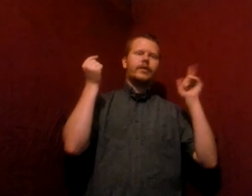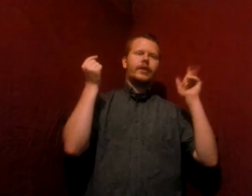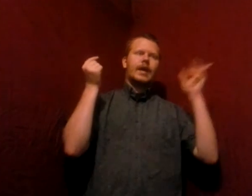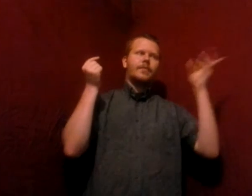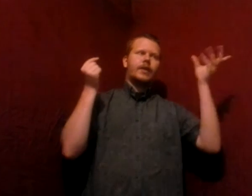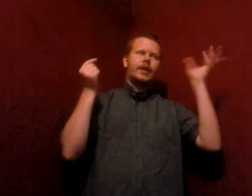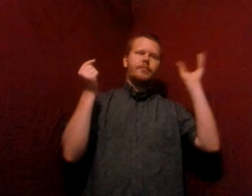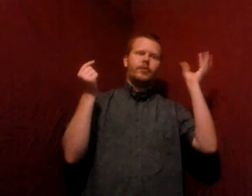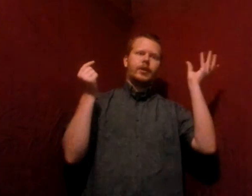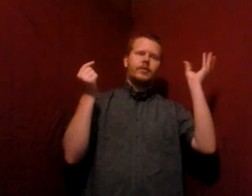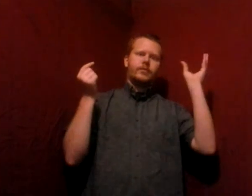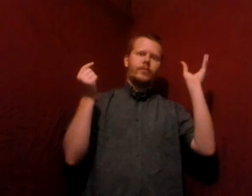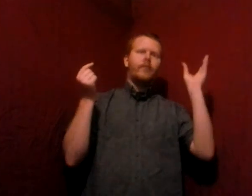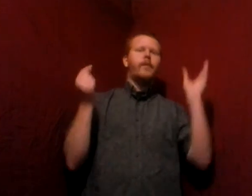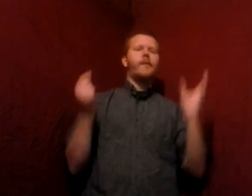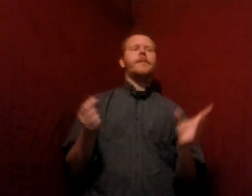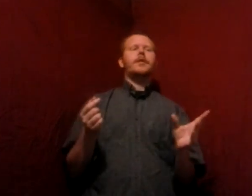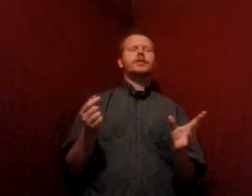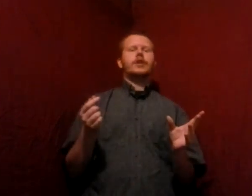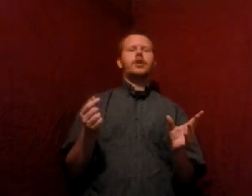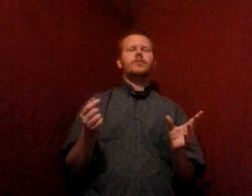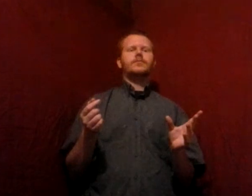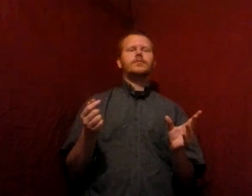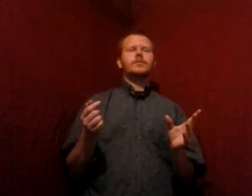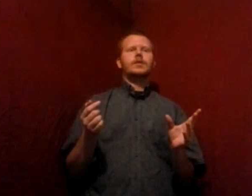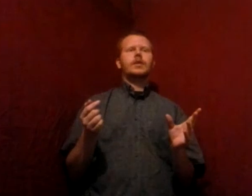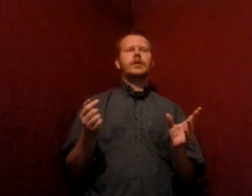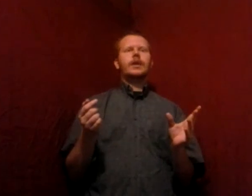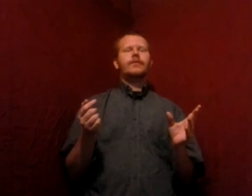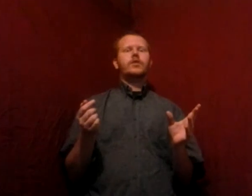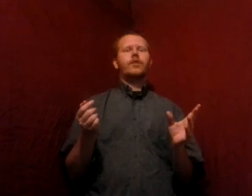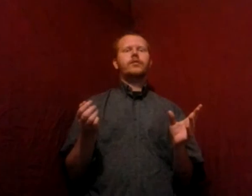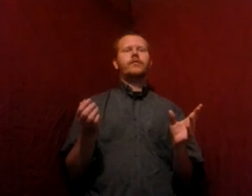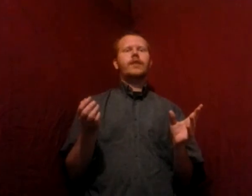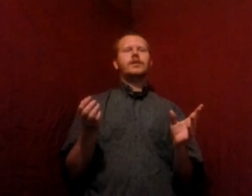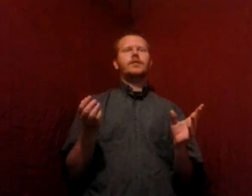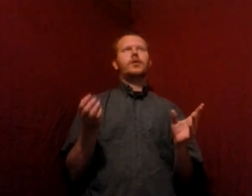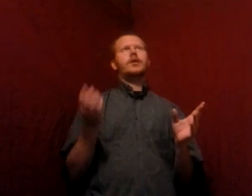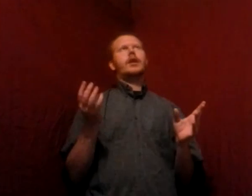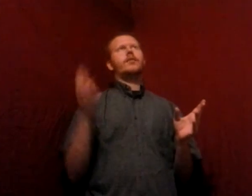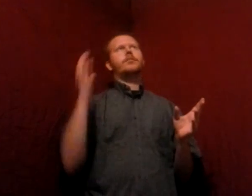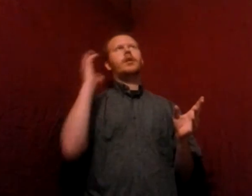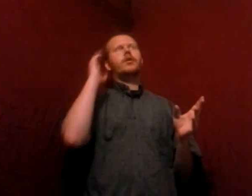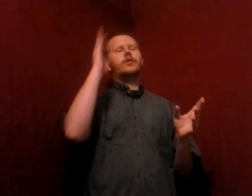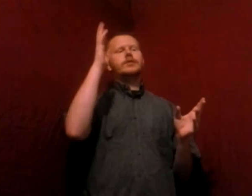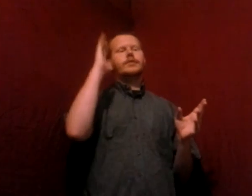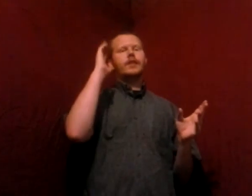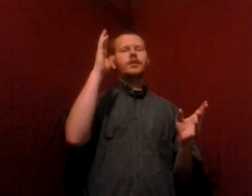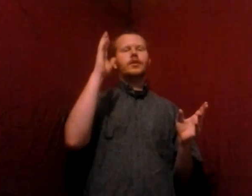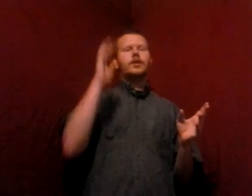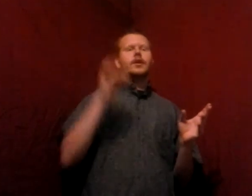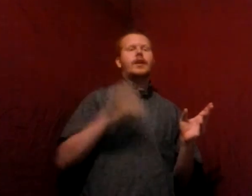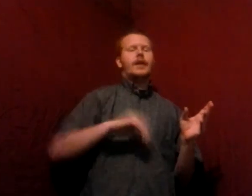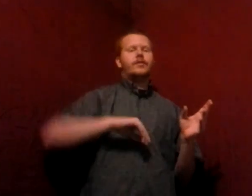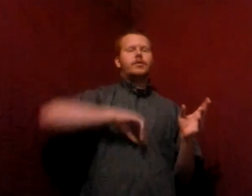light the camera that i'm looking through so every so often foxy would look out and you would monitor to see the lights on every so